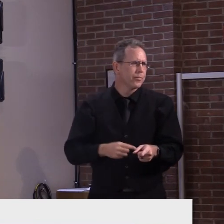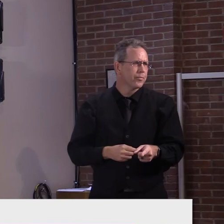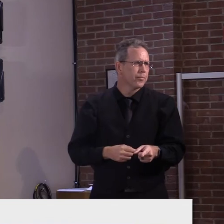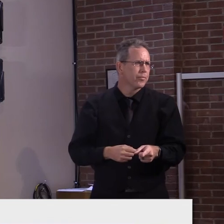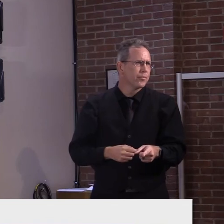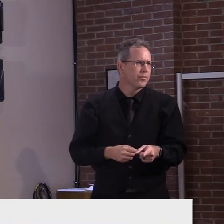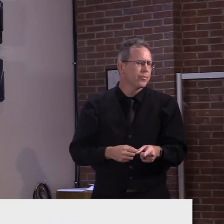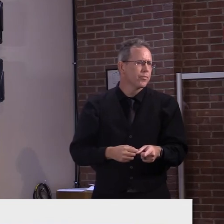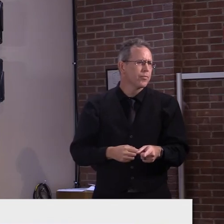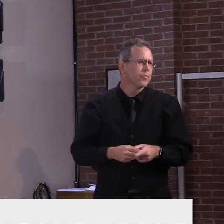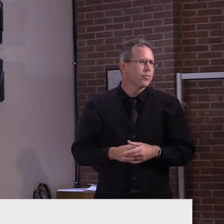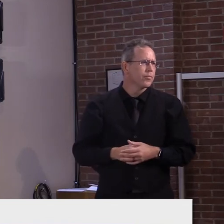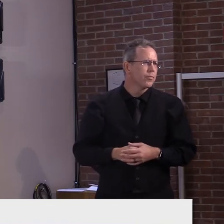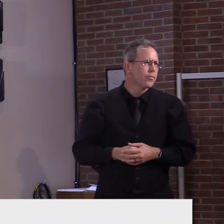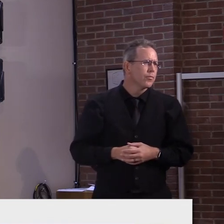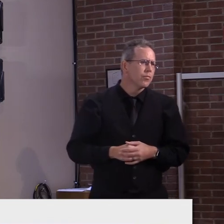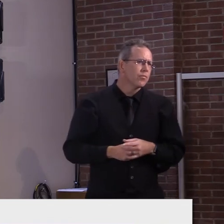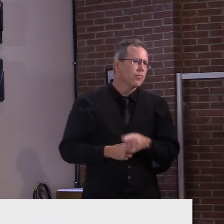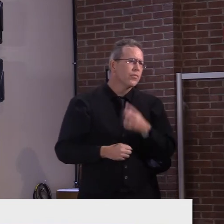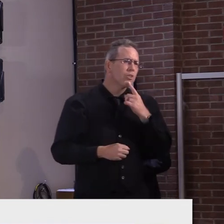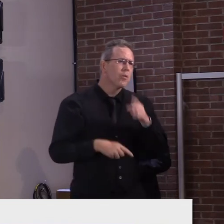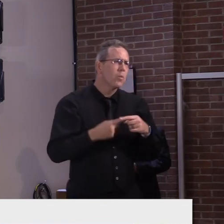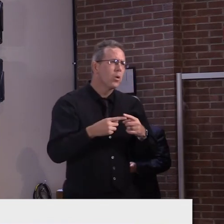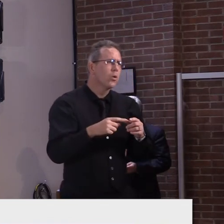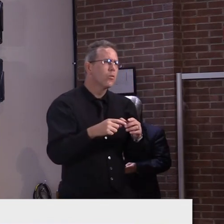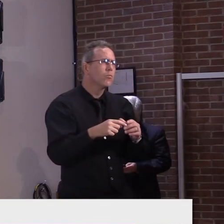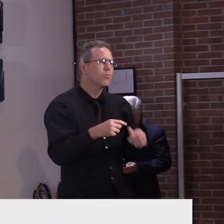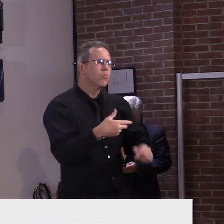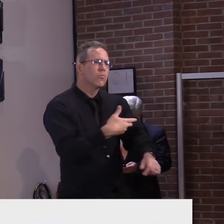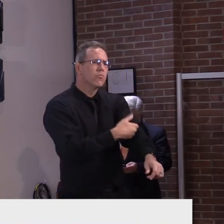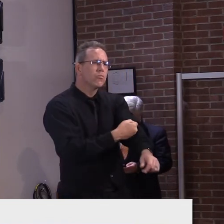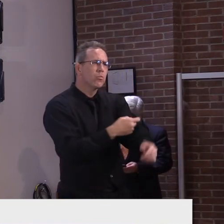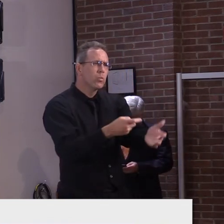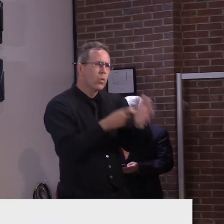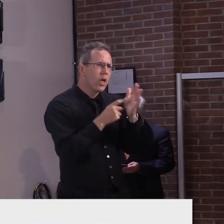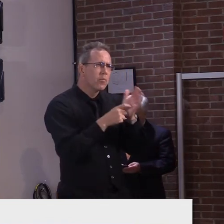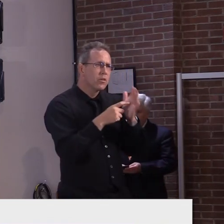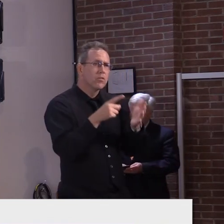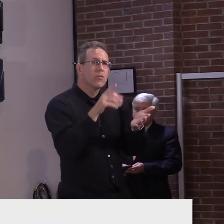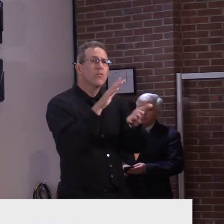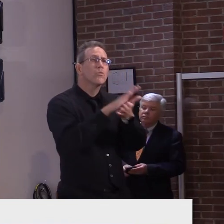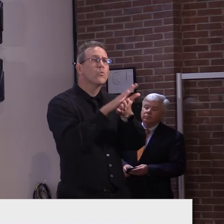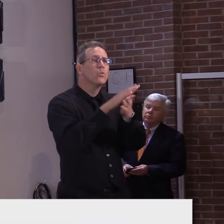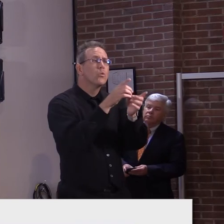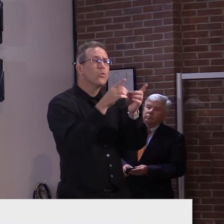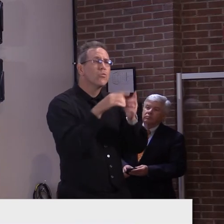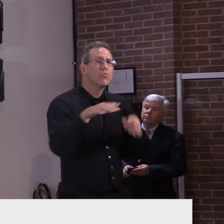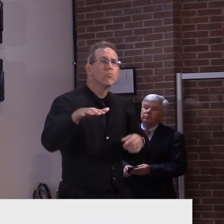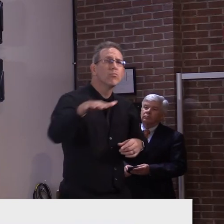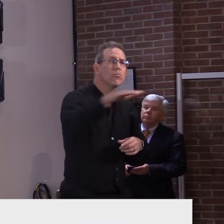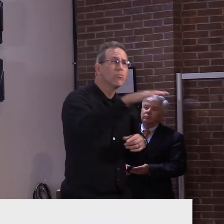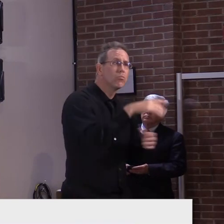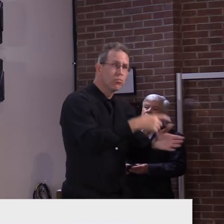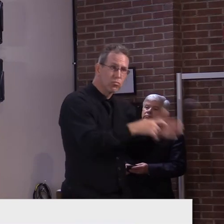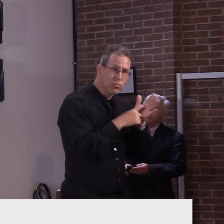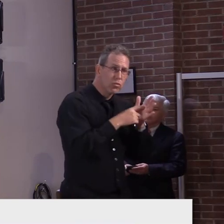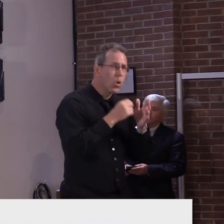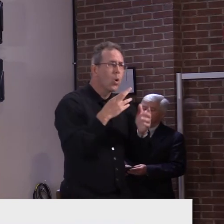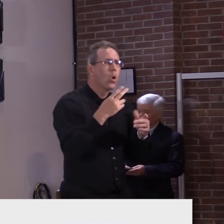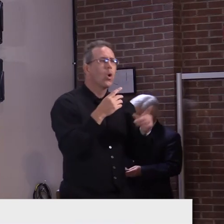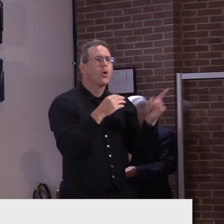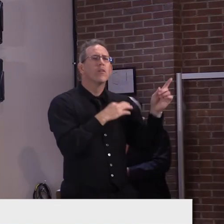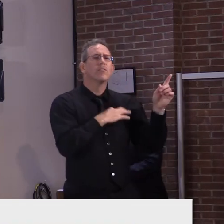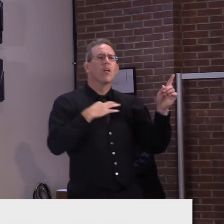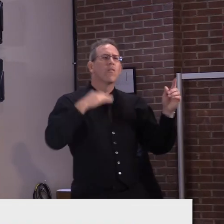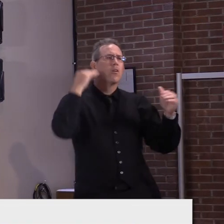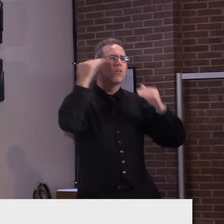or would you support local school districts adopting a vaccination requirement for school faculty and staff? Yeah, I think,